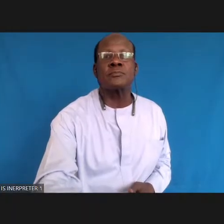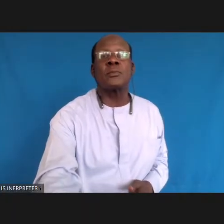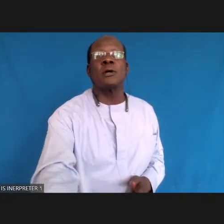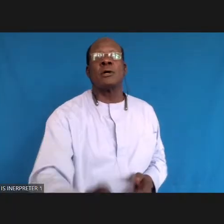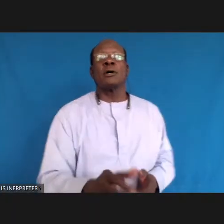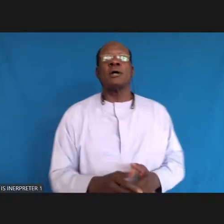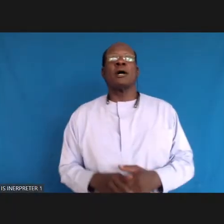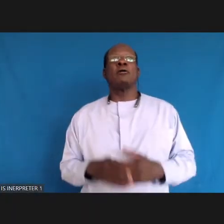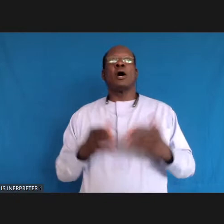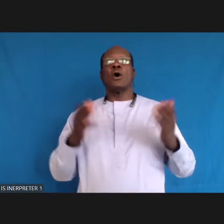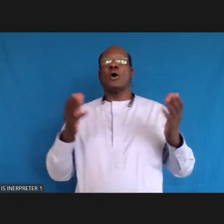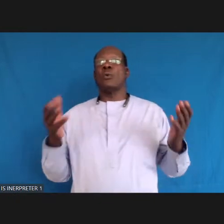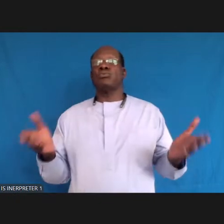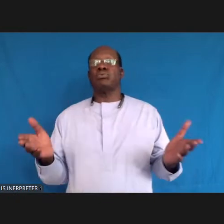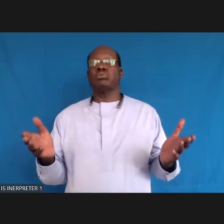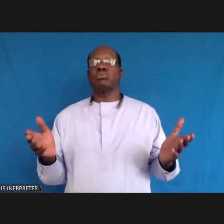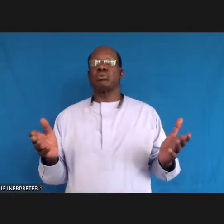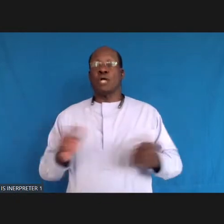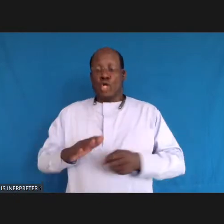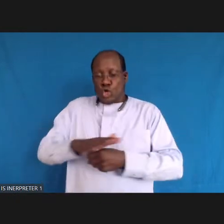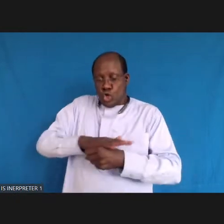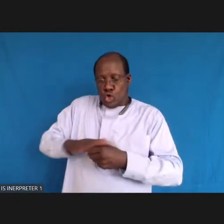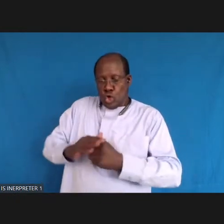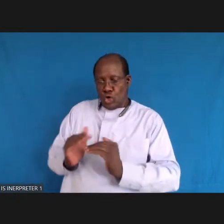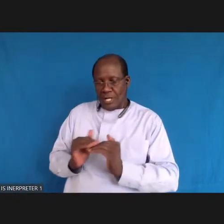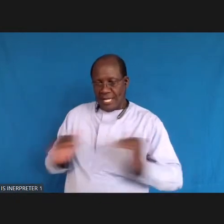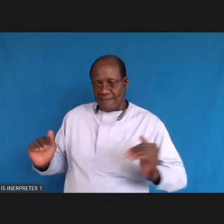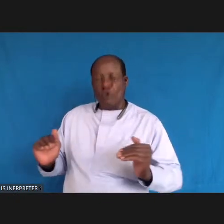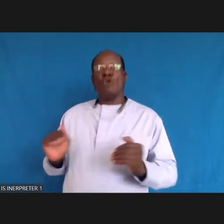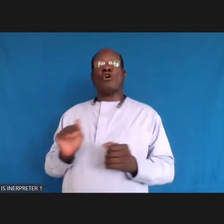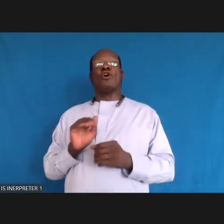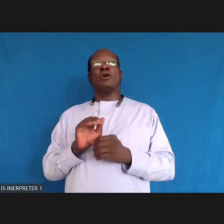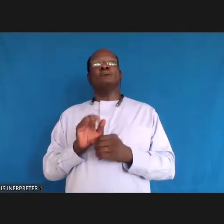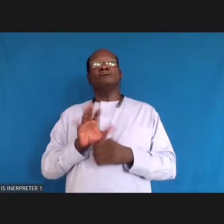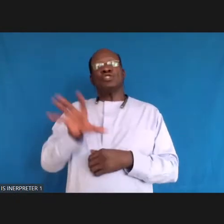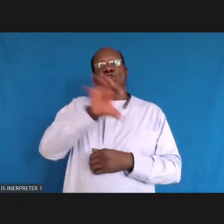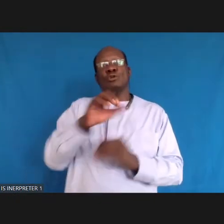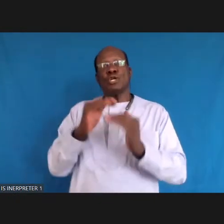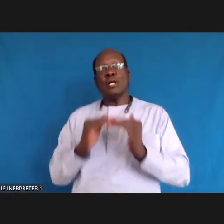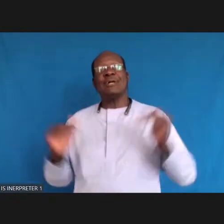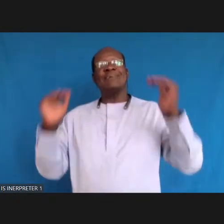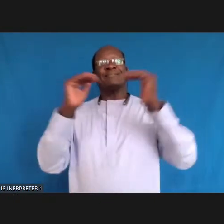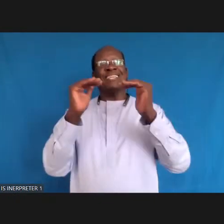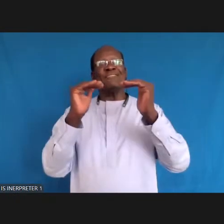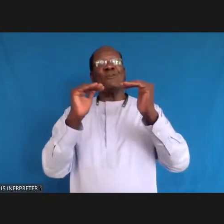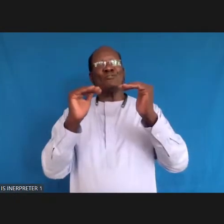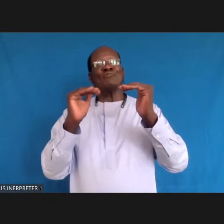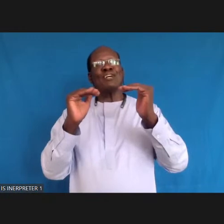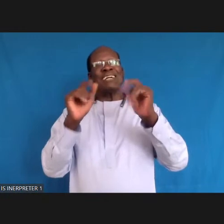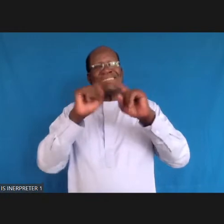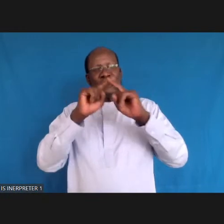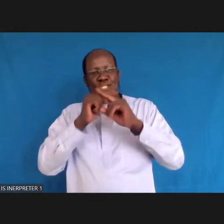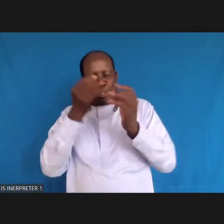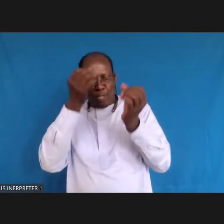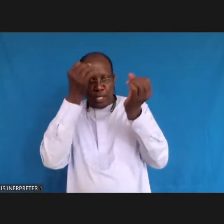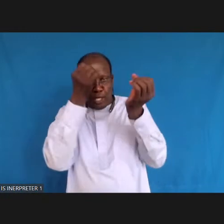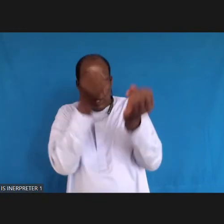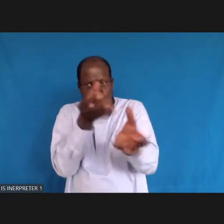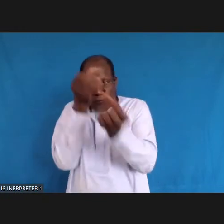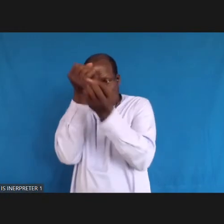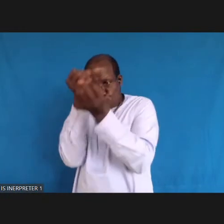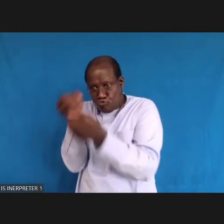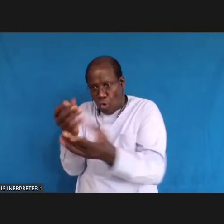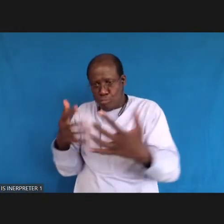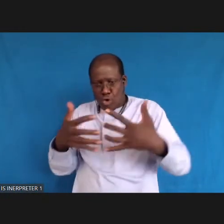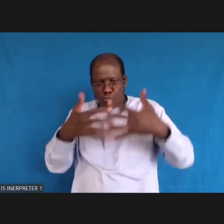level, but how much people at the local level understand and also inform about the existence of the mechanism and